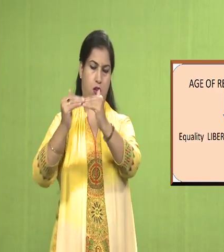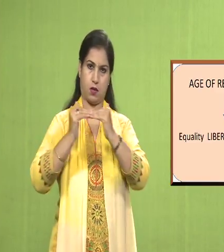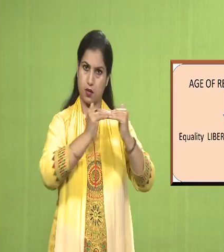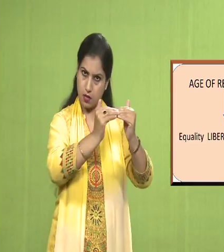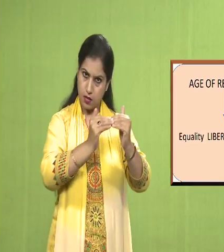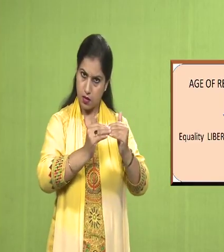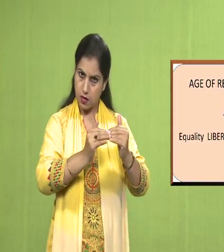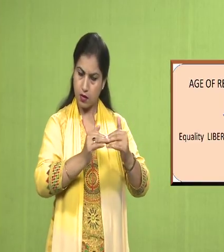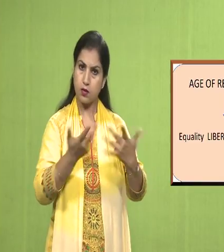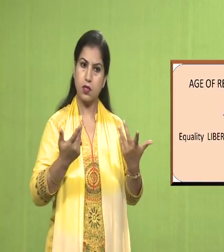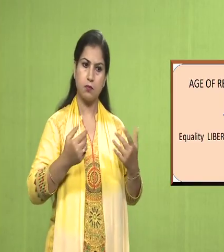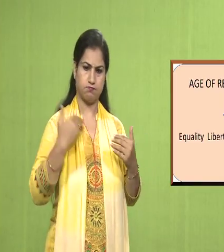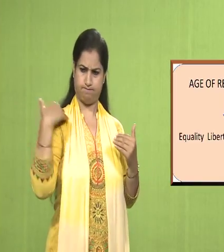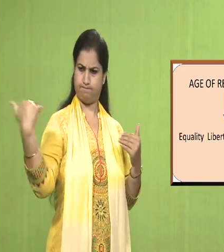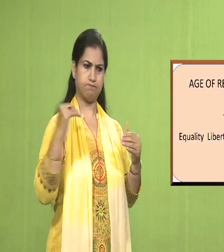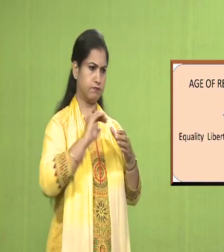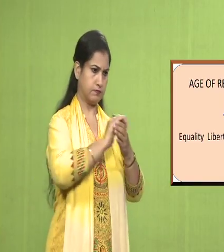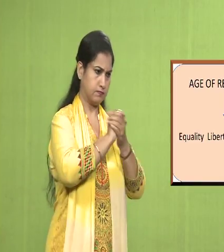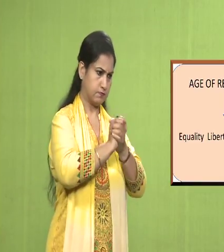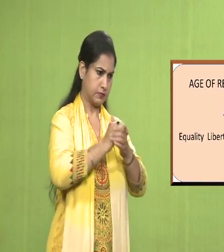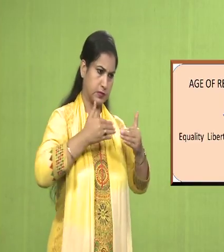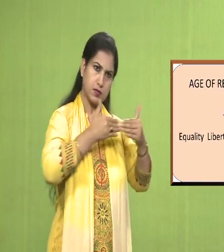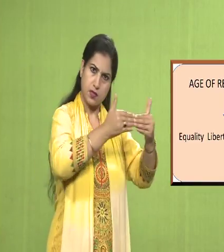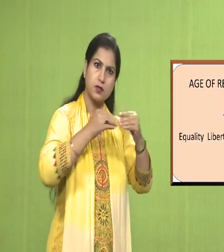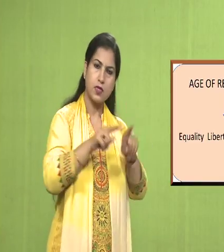equality, and fraternity.